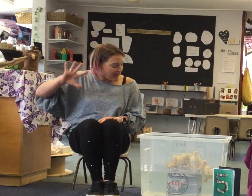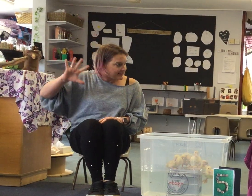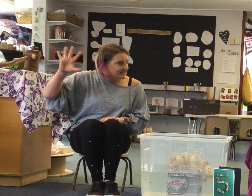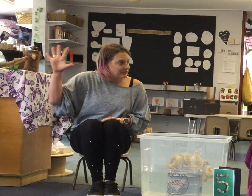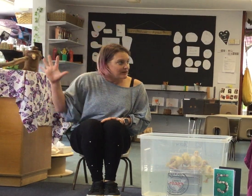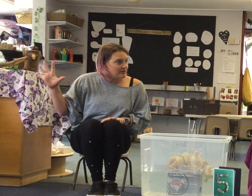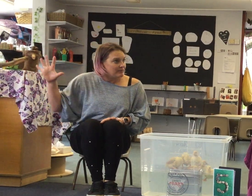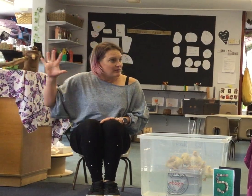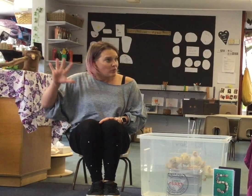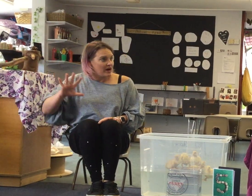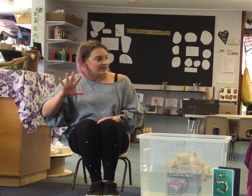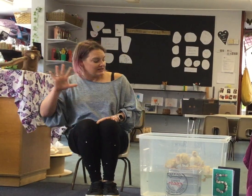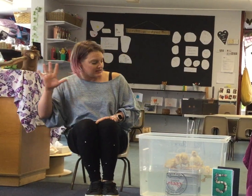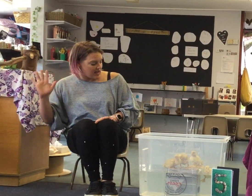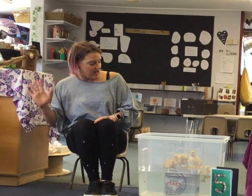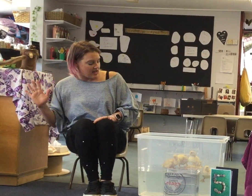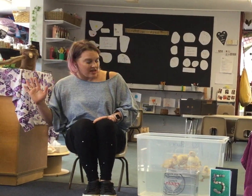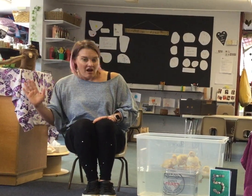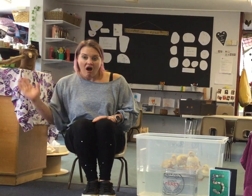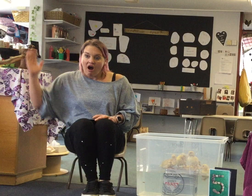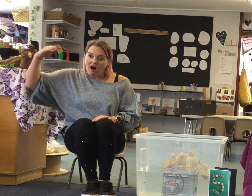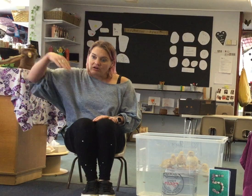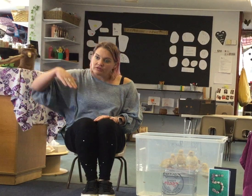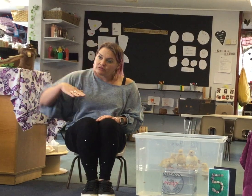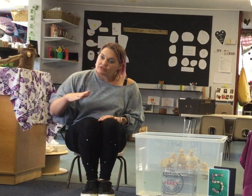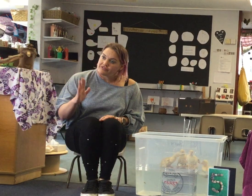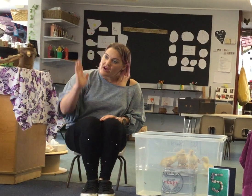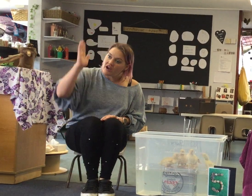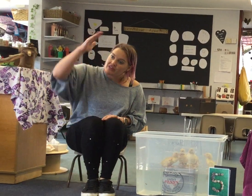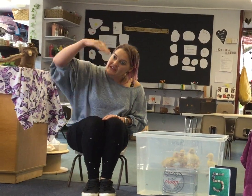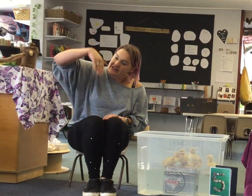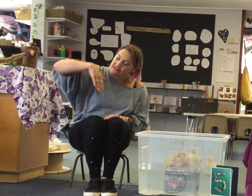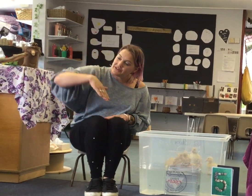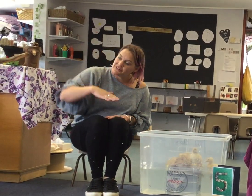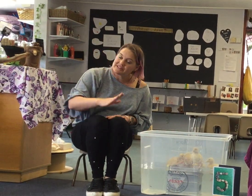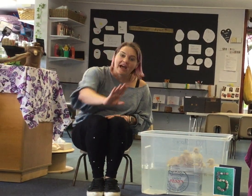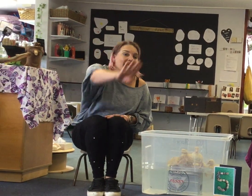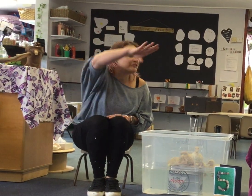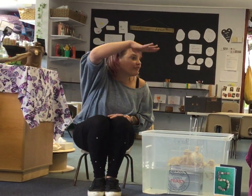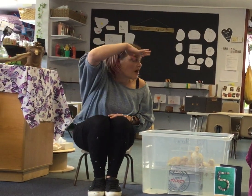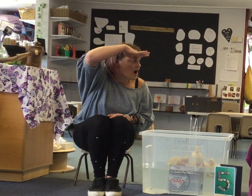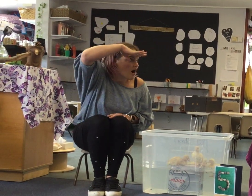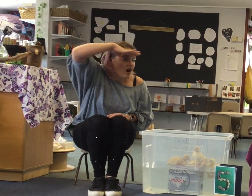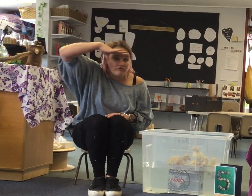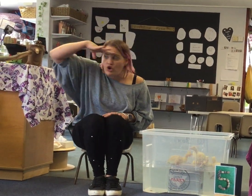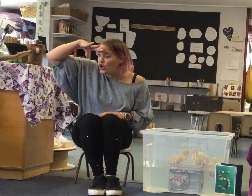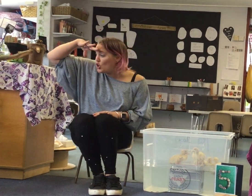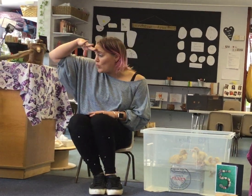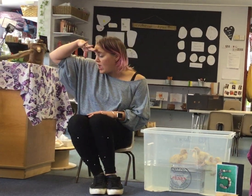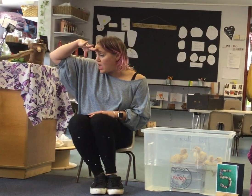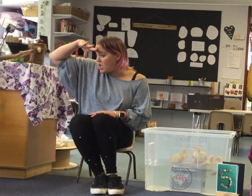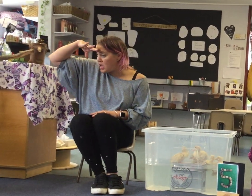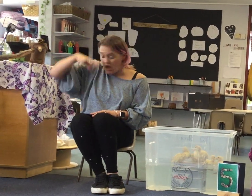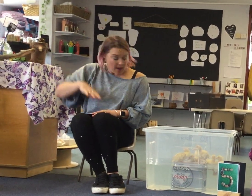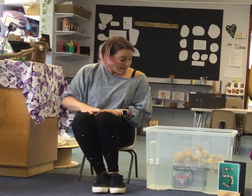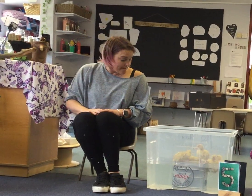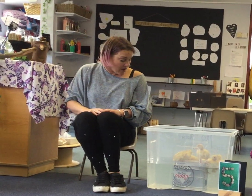went swimming one day. Over the hills and far away.